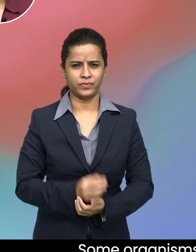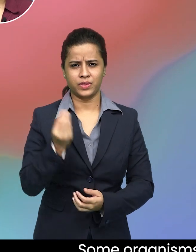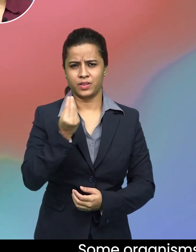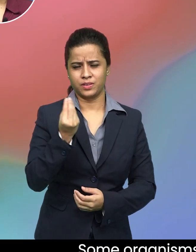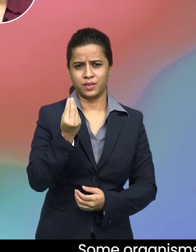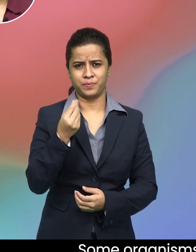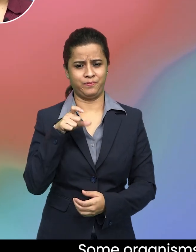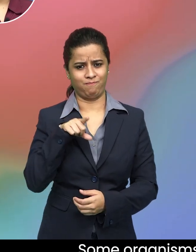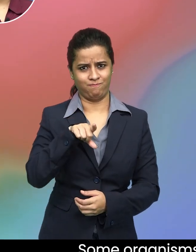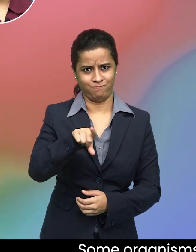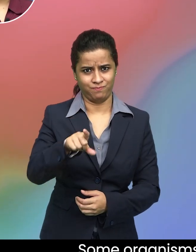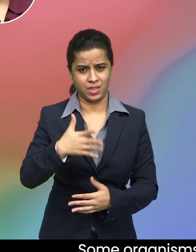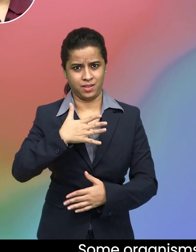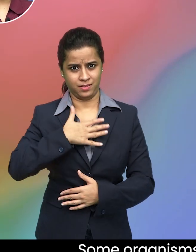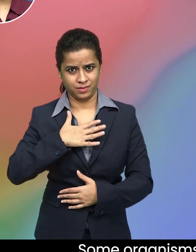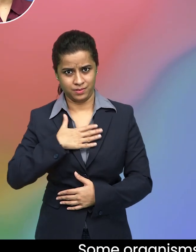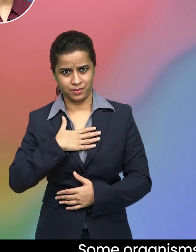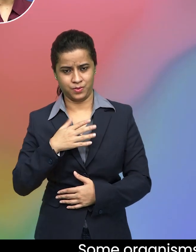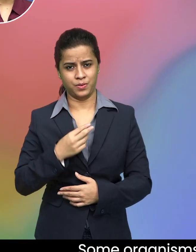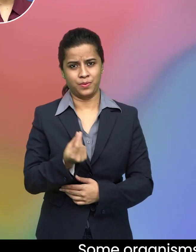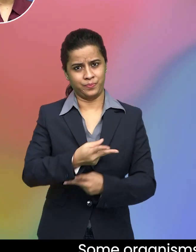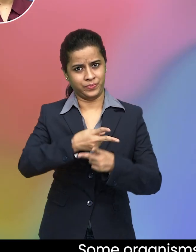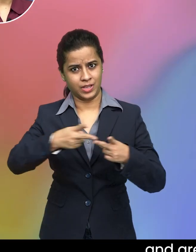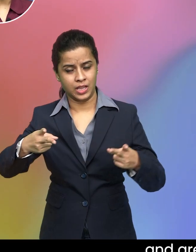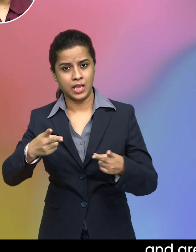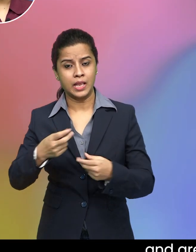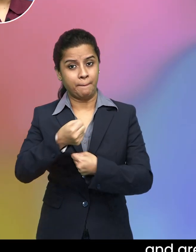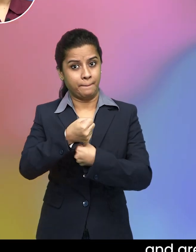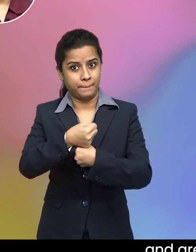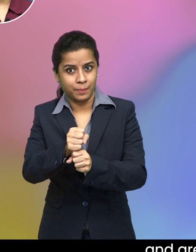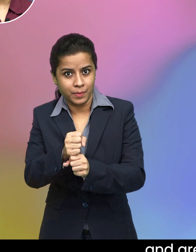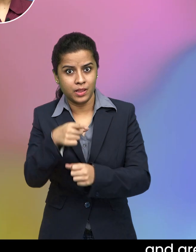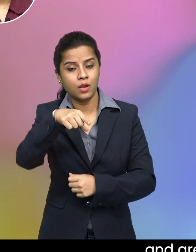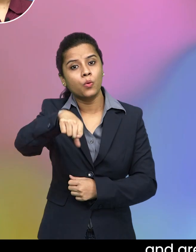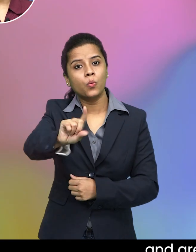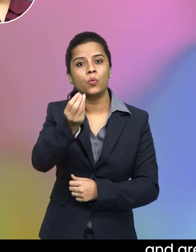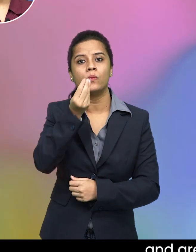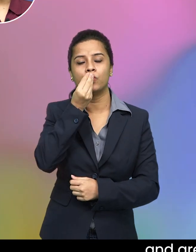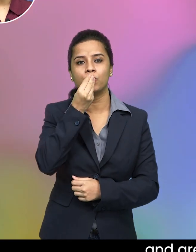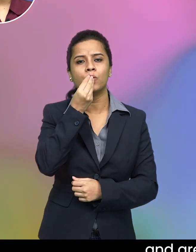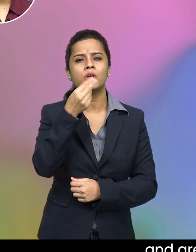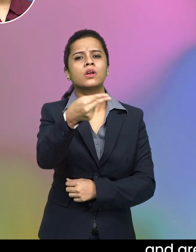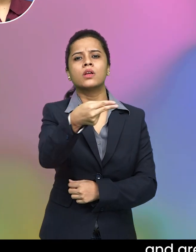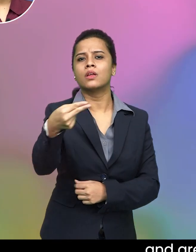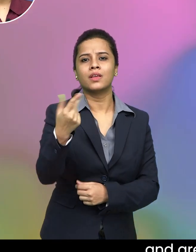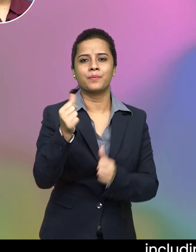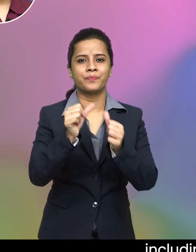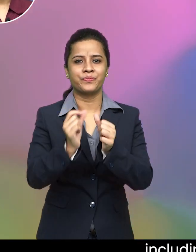Some organisms can prepare their own food and are called